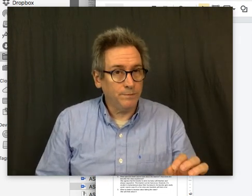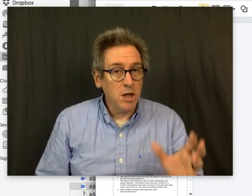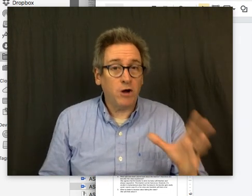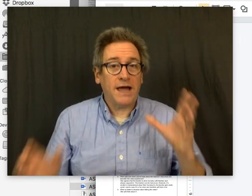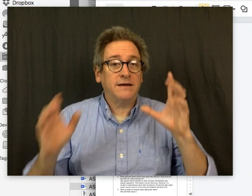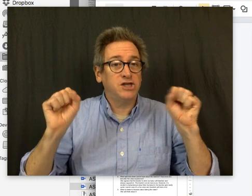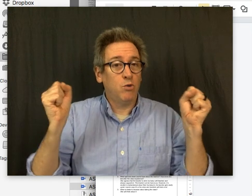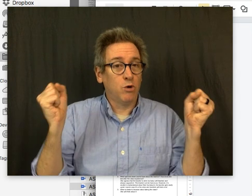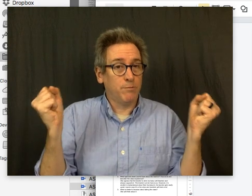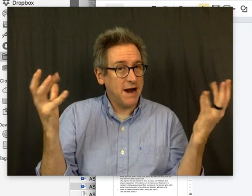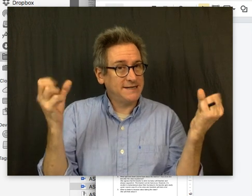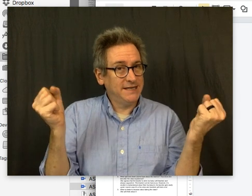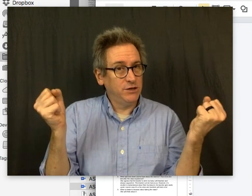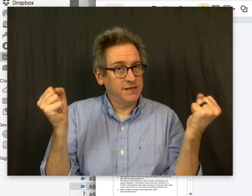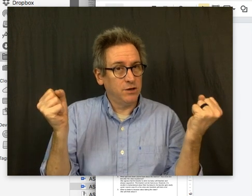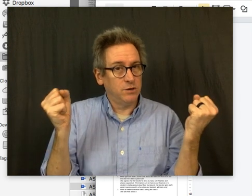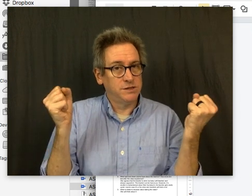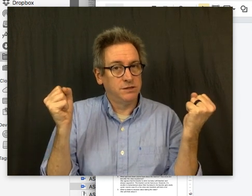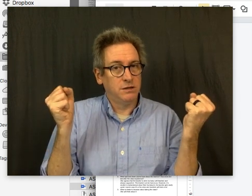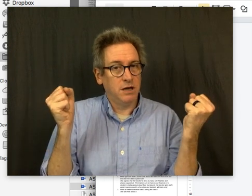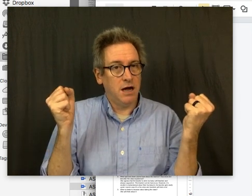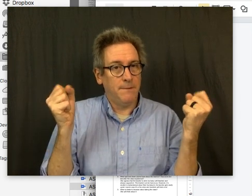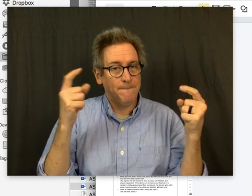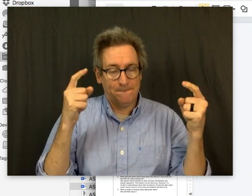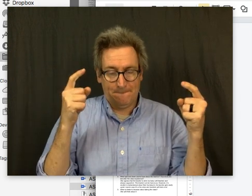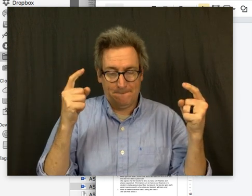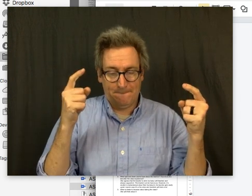Cool. Okay, so we're practicing using